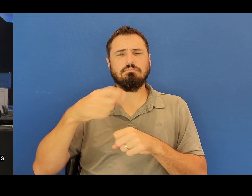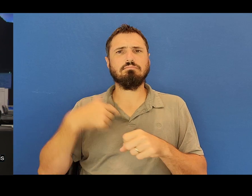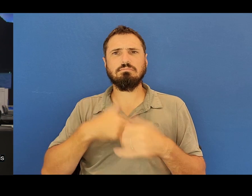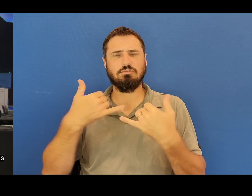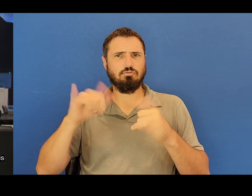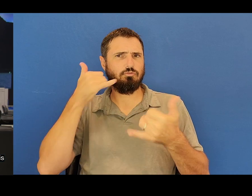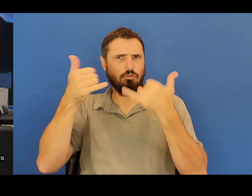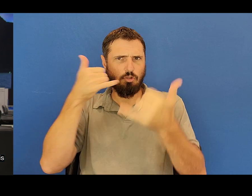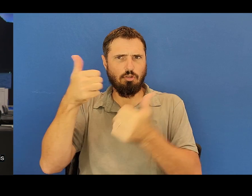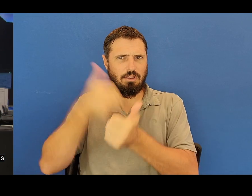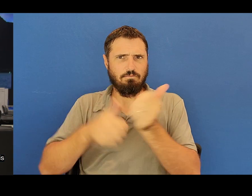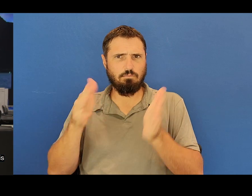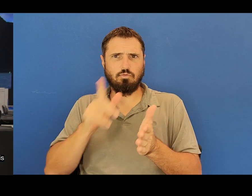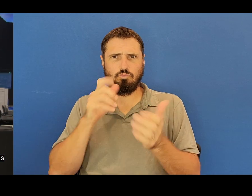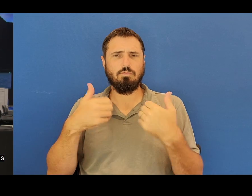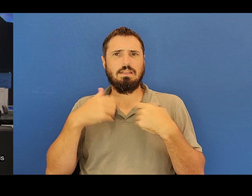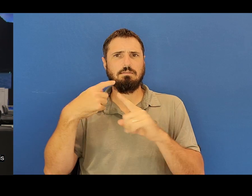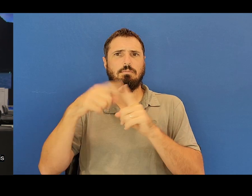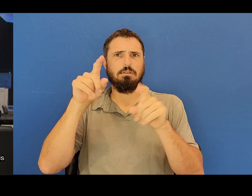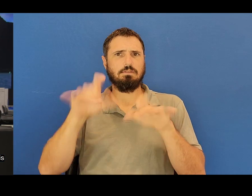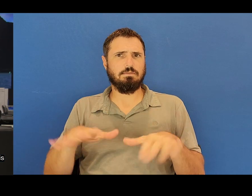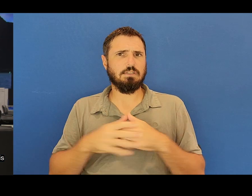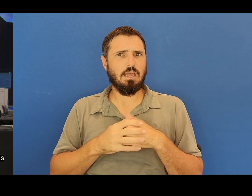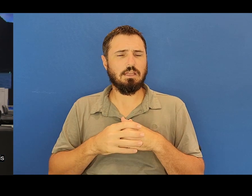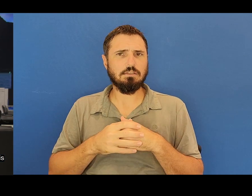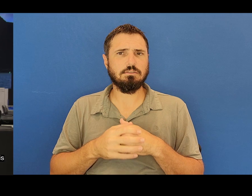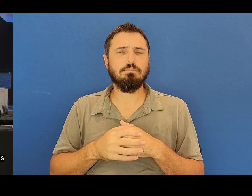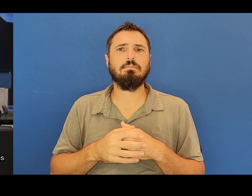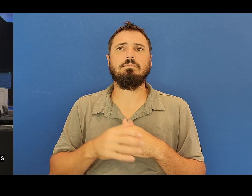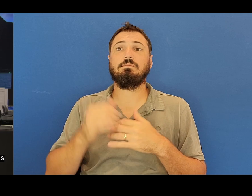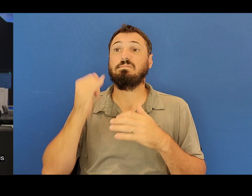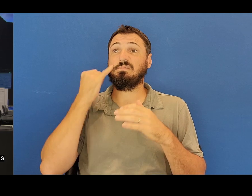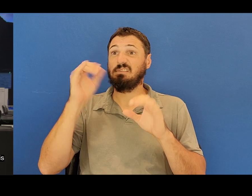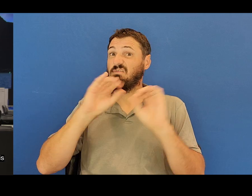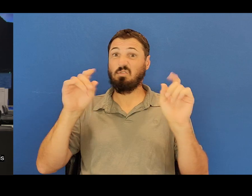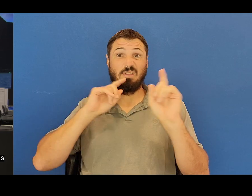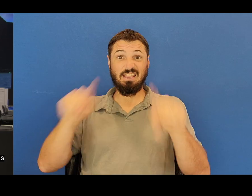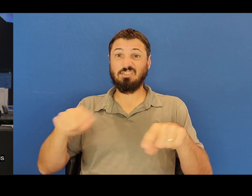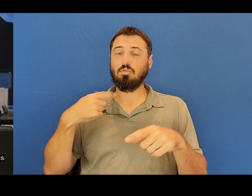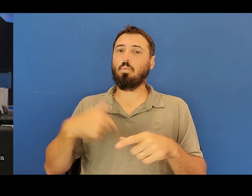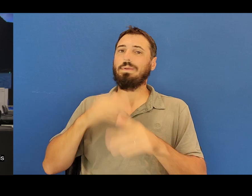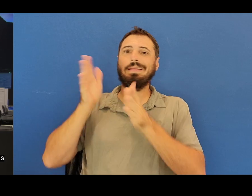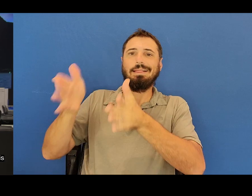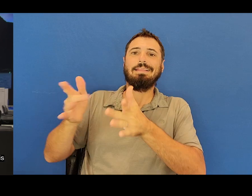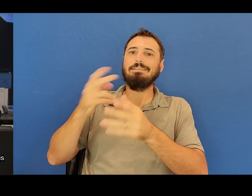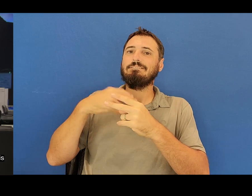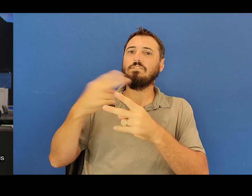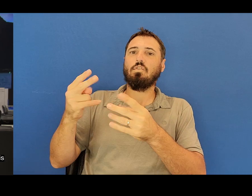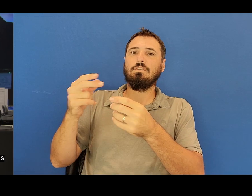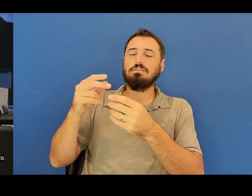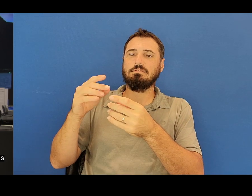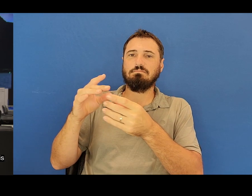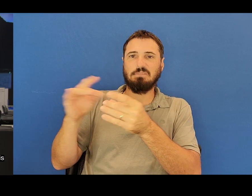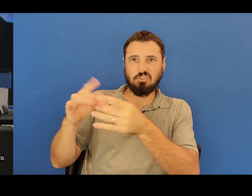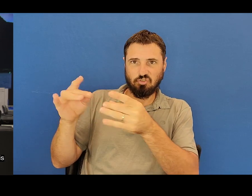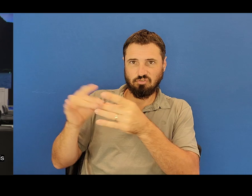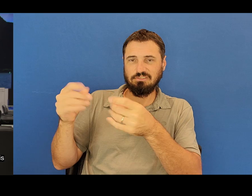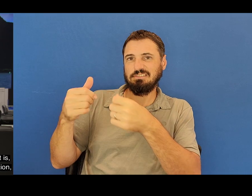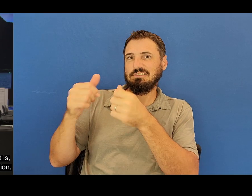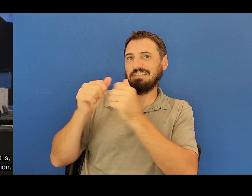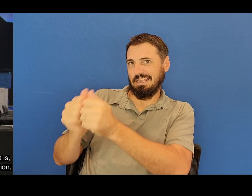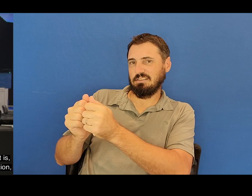call every person whose positive test is reported to us. If there's no answer, we leave a voicemail and send a text